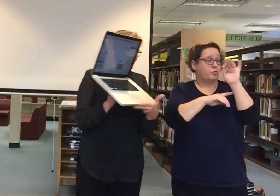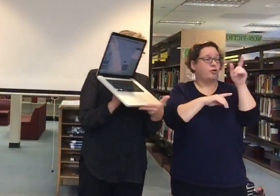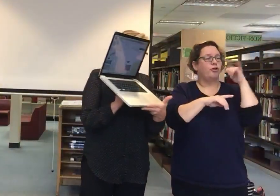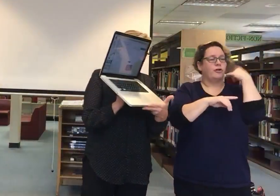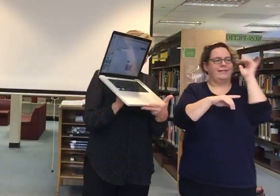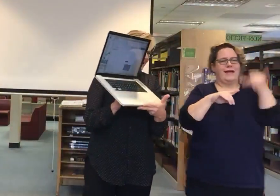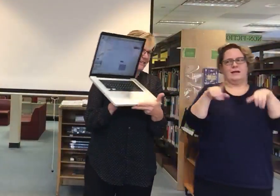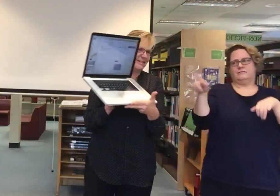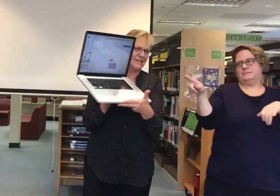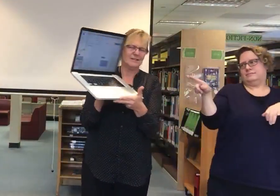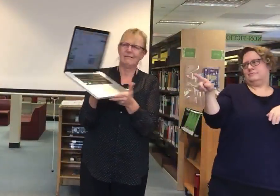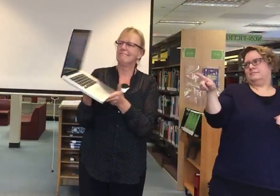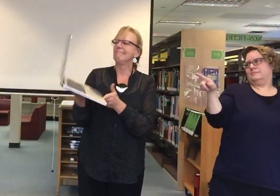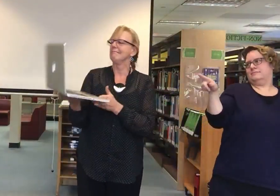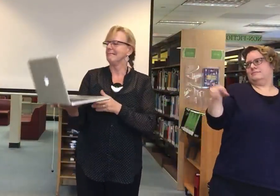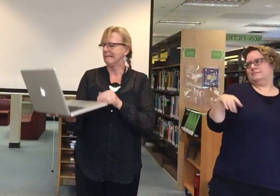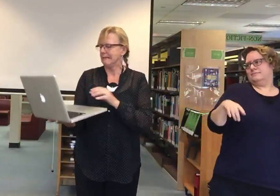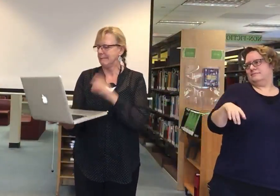this page.